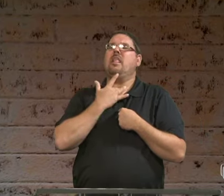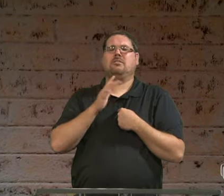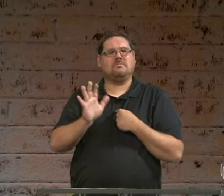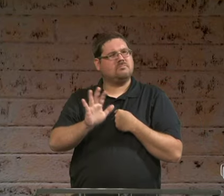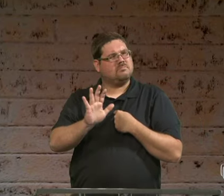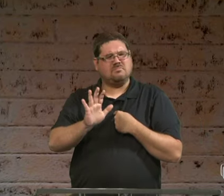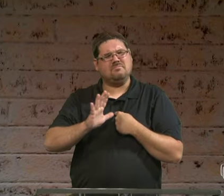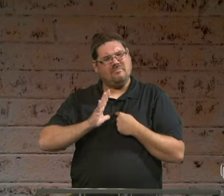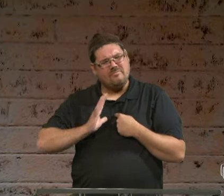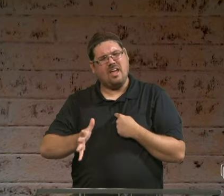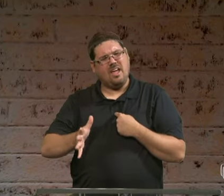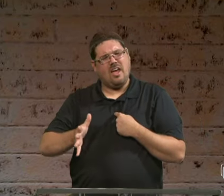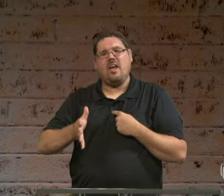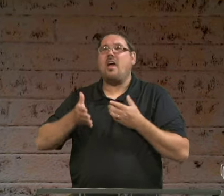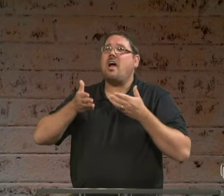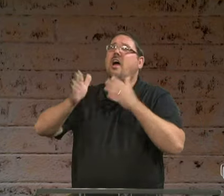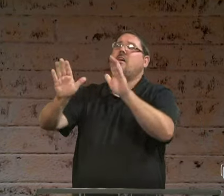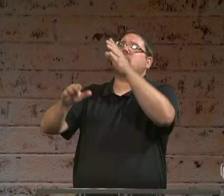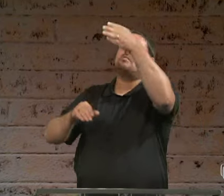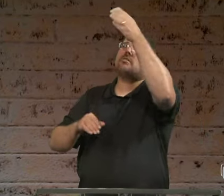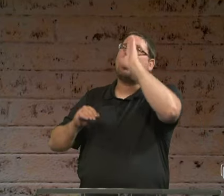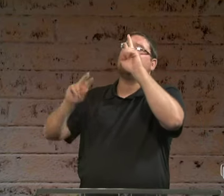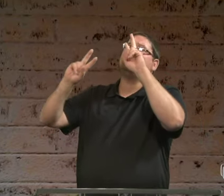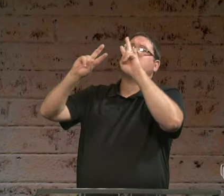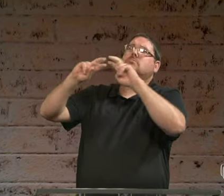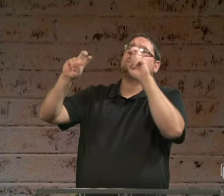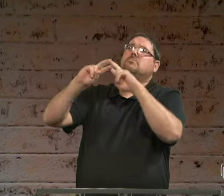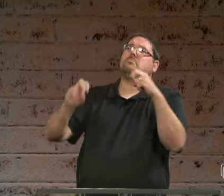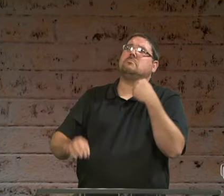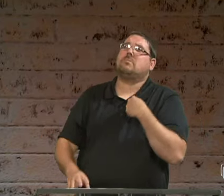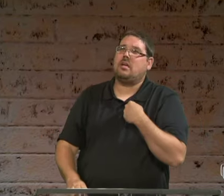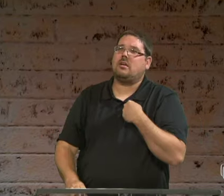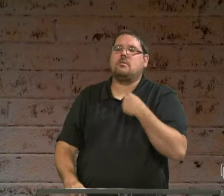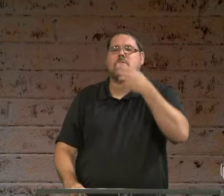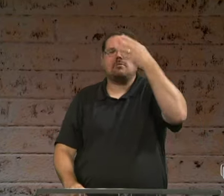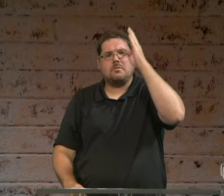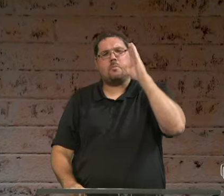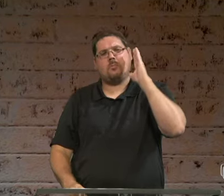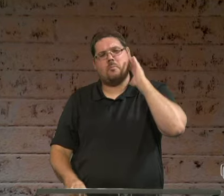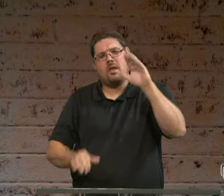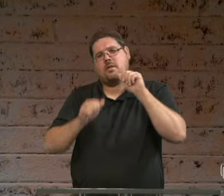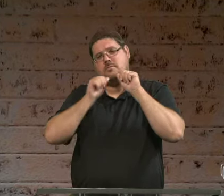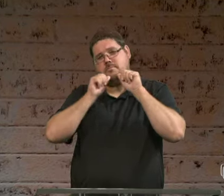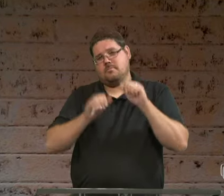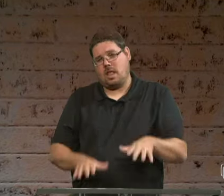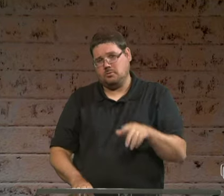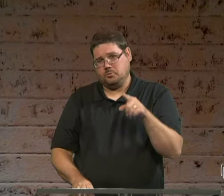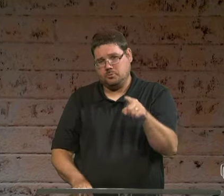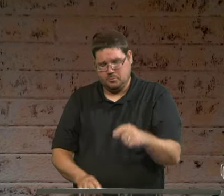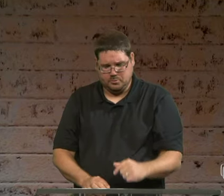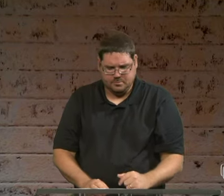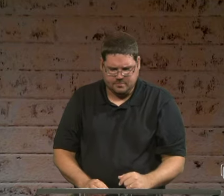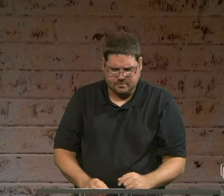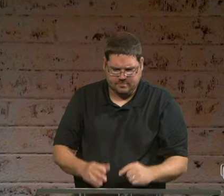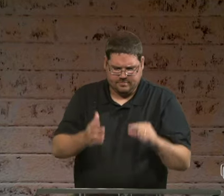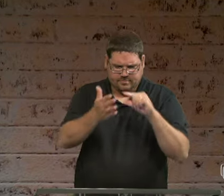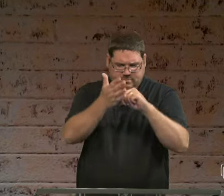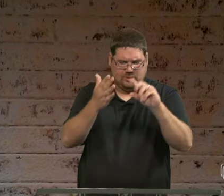me. Well, that should not make us feel embarrassed, but as God knows us, He wants to bless